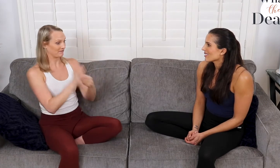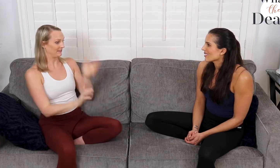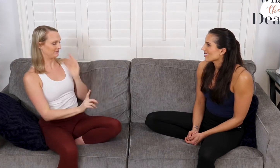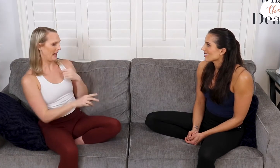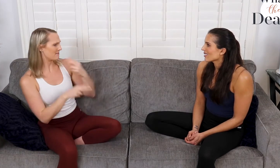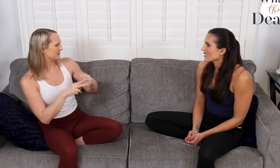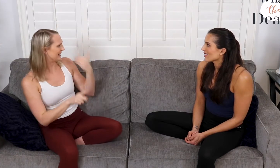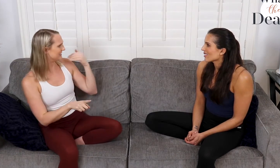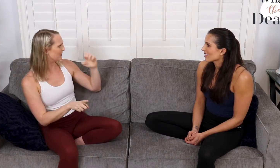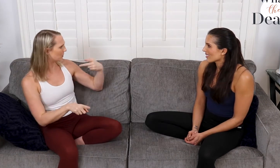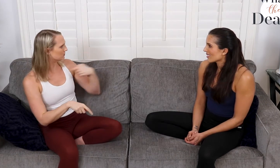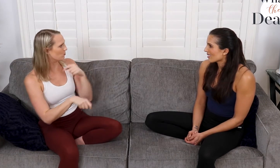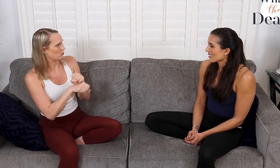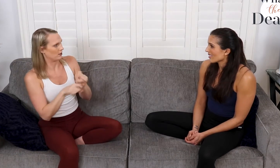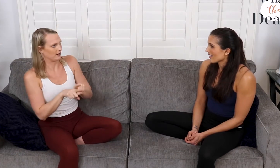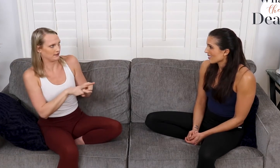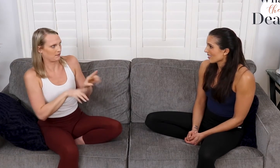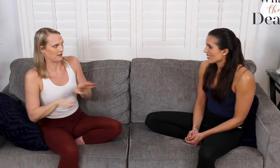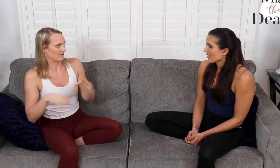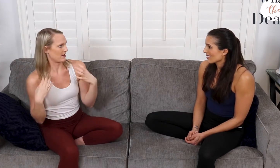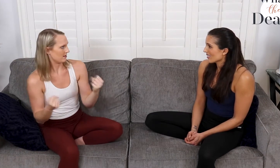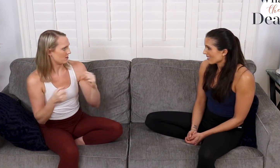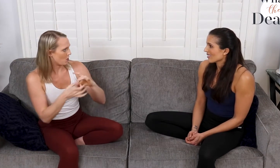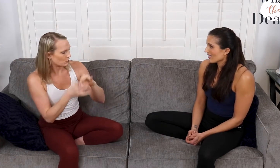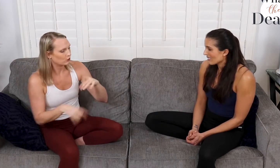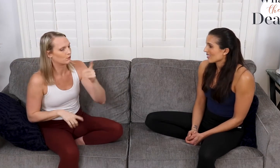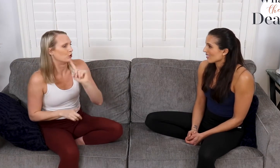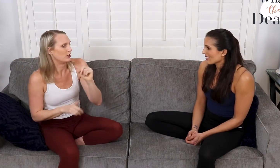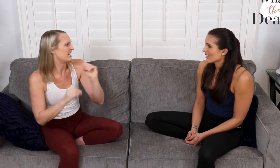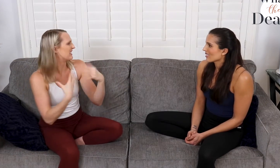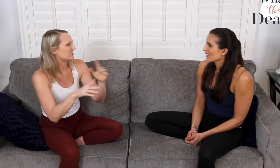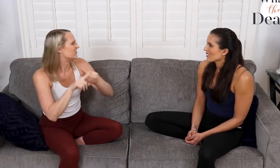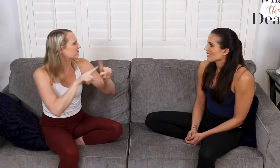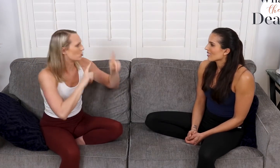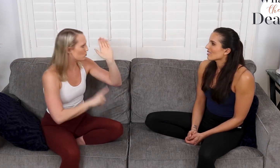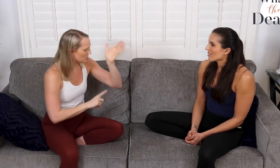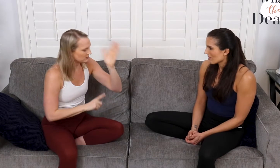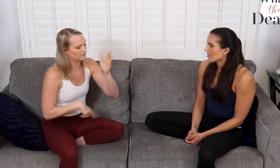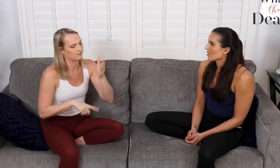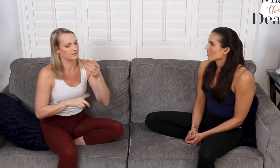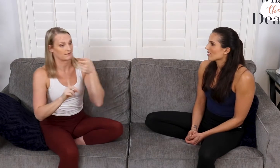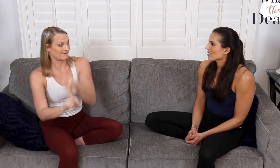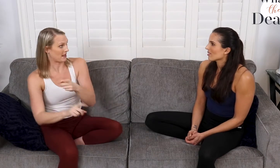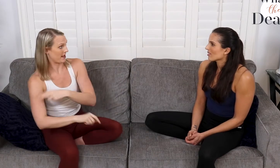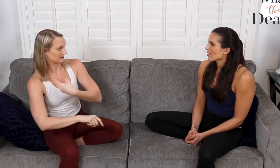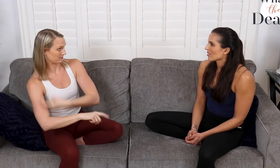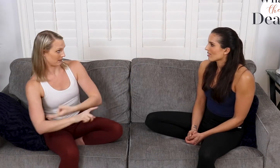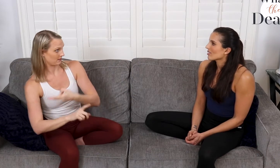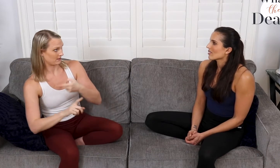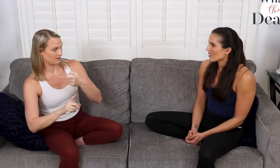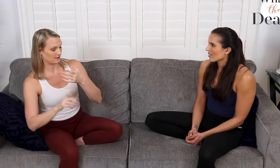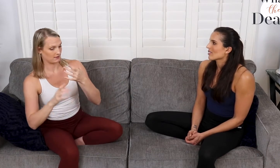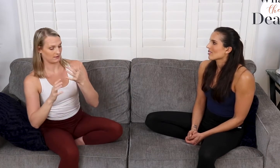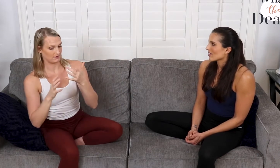through things where people will look at us and say, "Wow," for being deaf, and then just leave it at that without